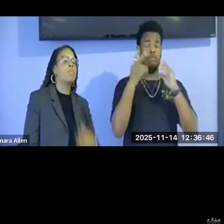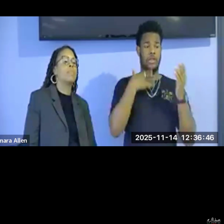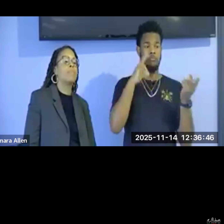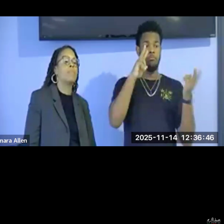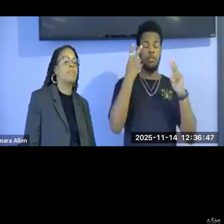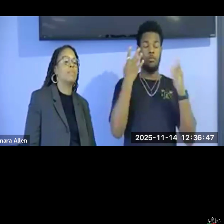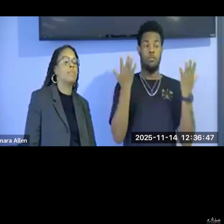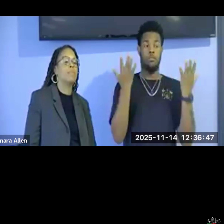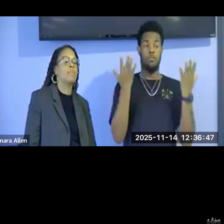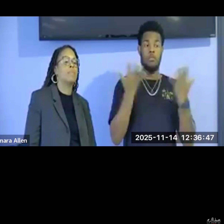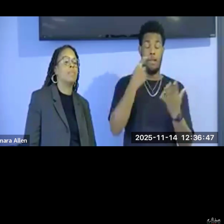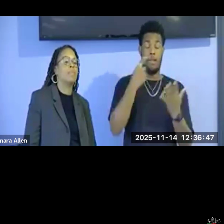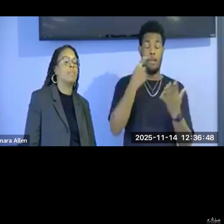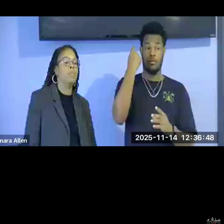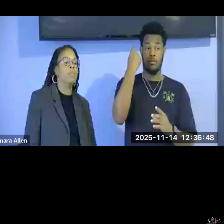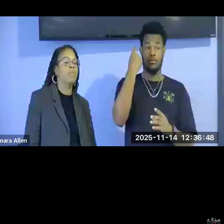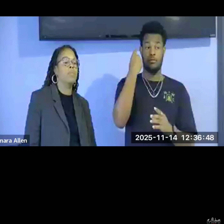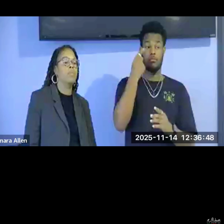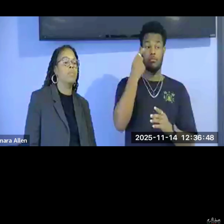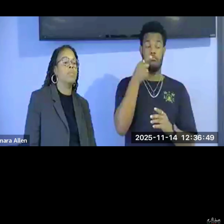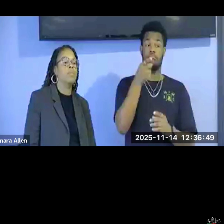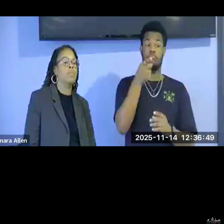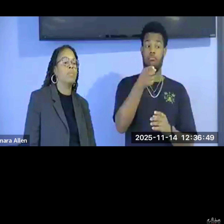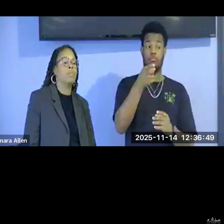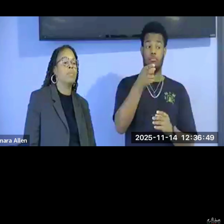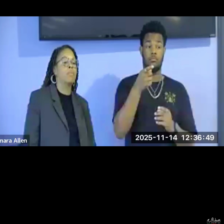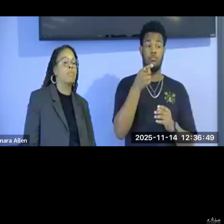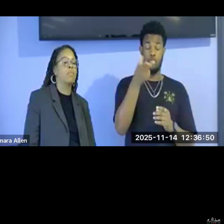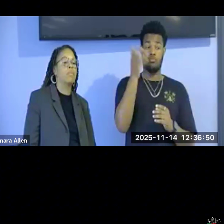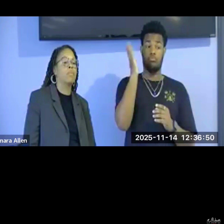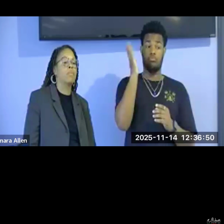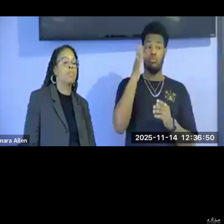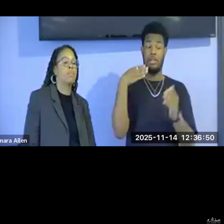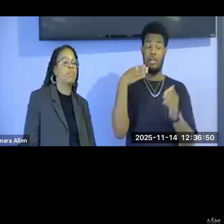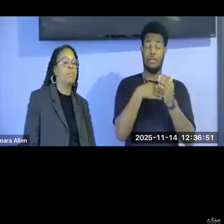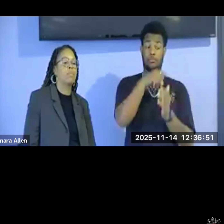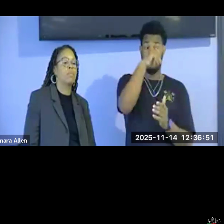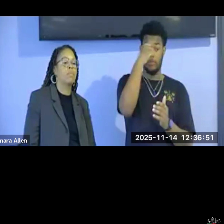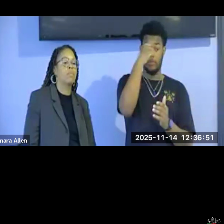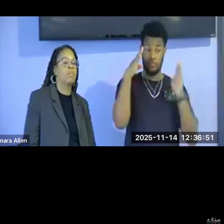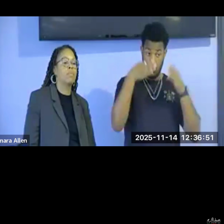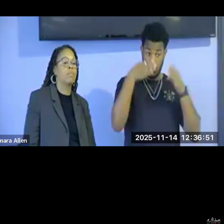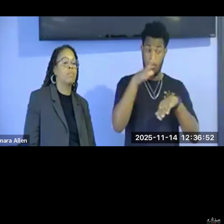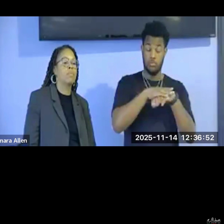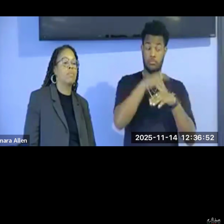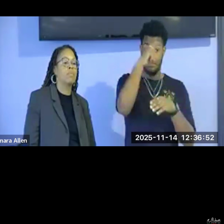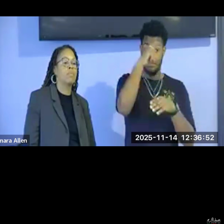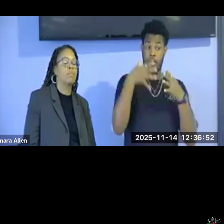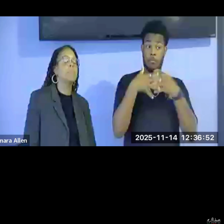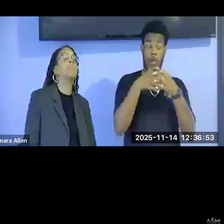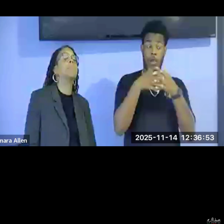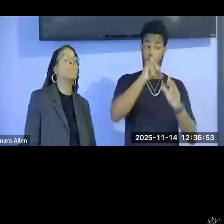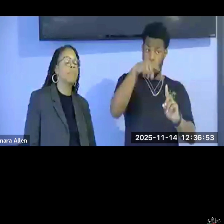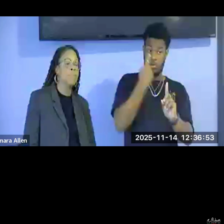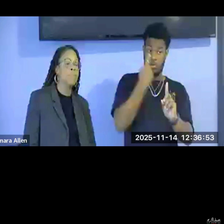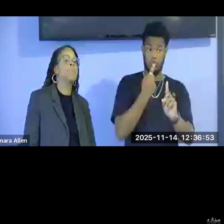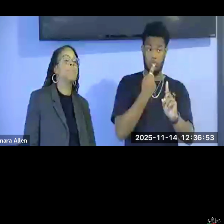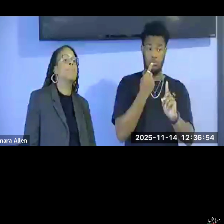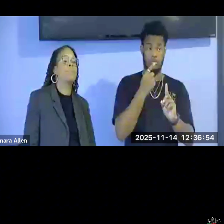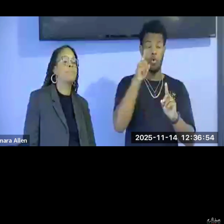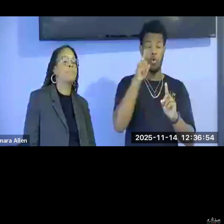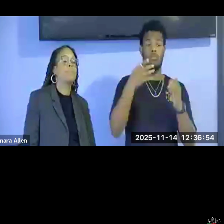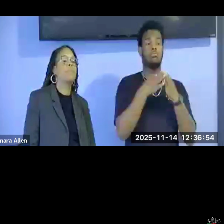I'm thinking about the deaf community at large, and often there are misconceptions or misunderstandings